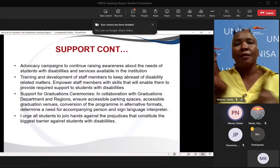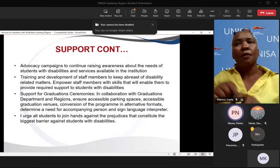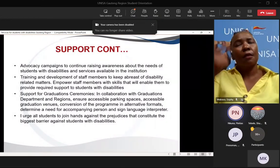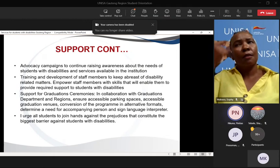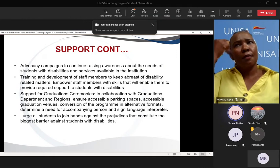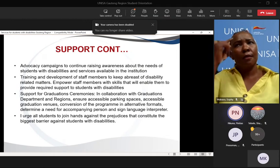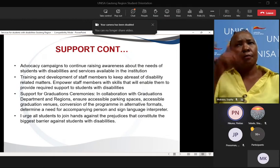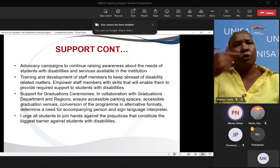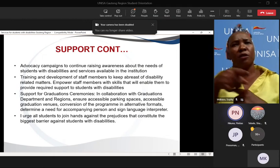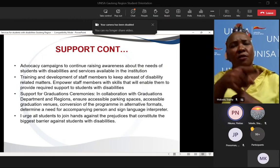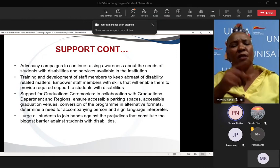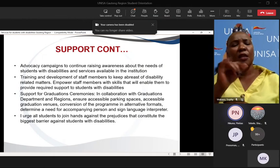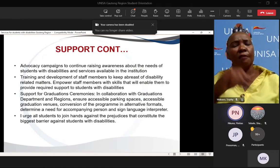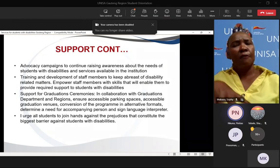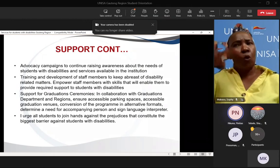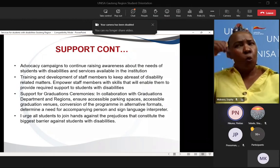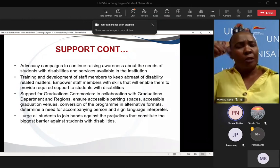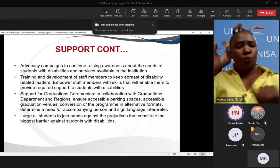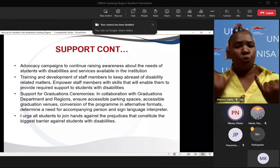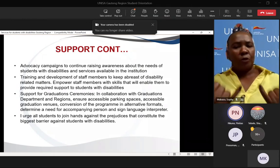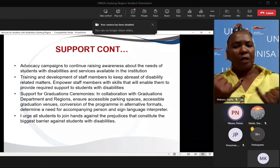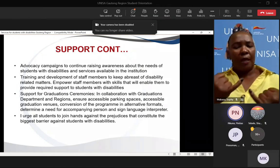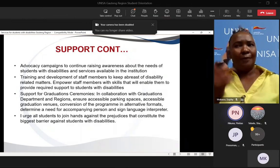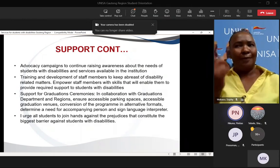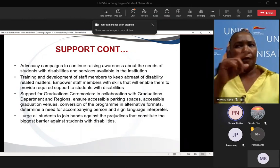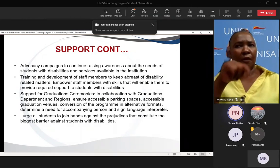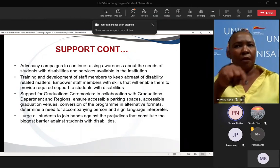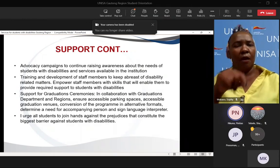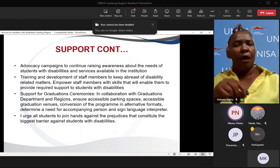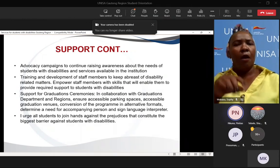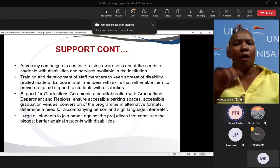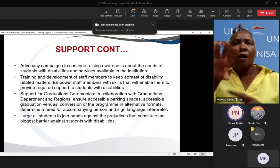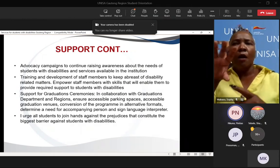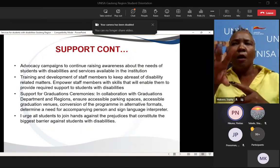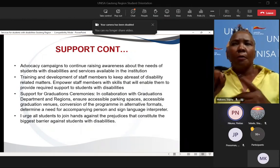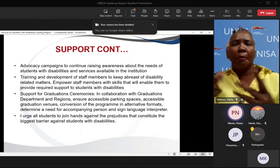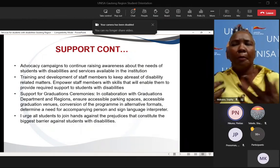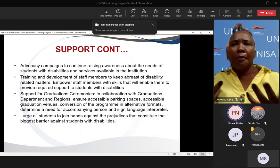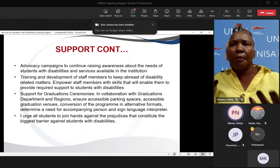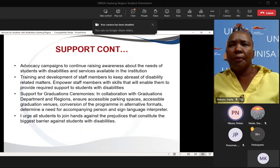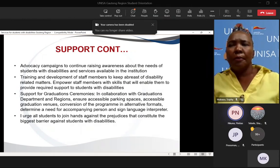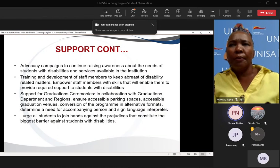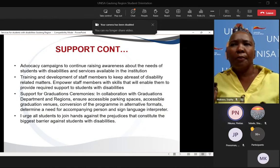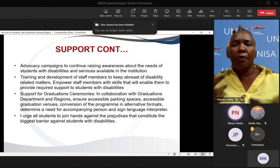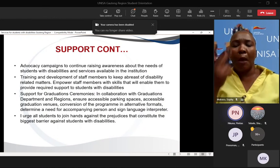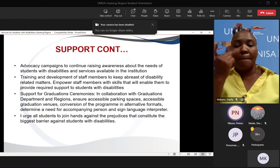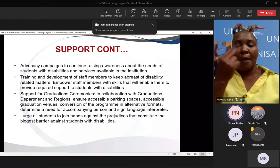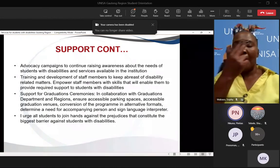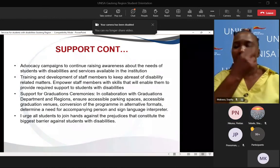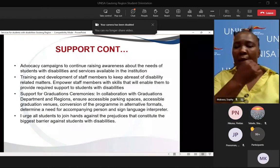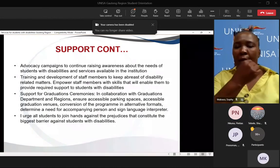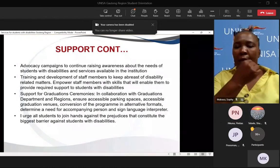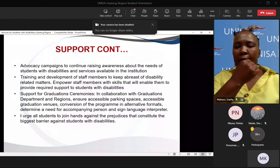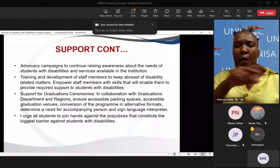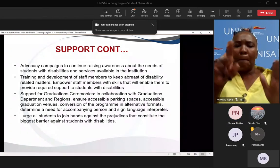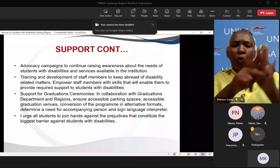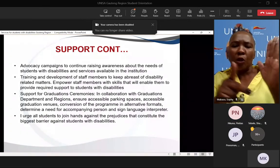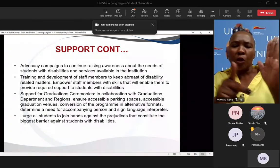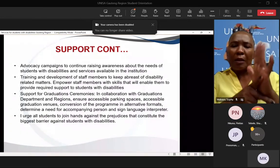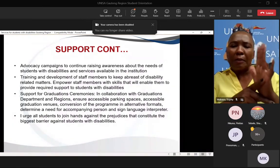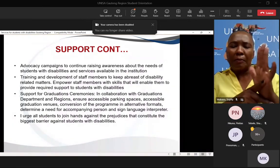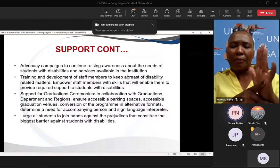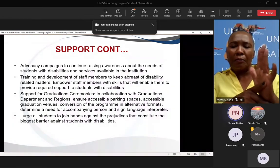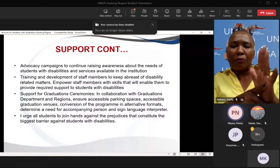ladies and gentlemen if it's your graduation day only to find that you are blind in the program it's